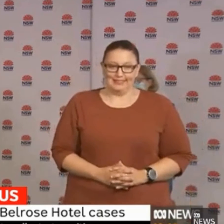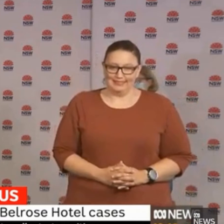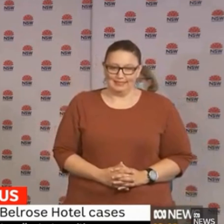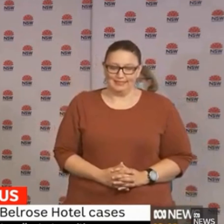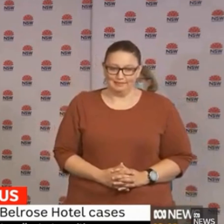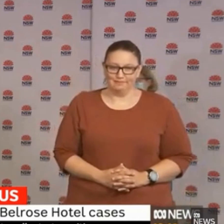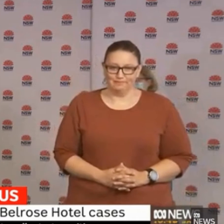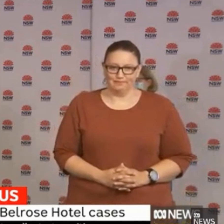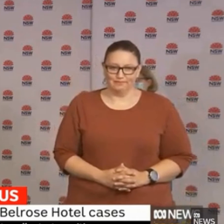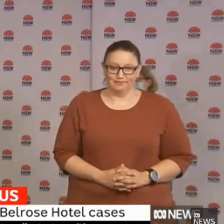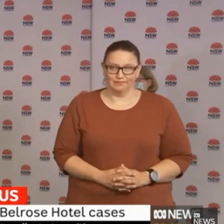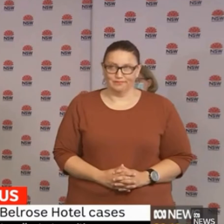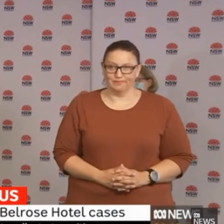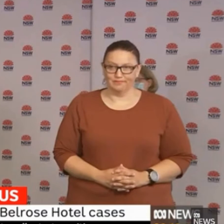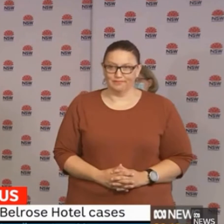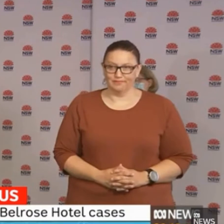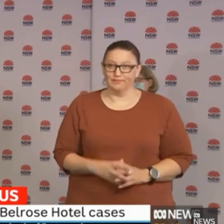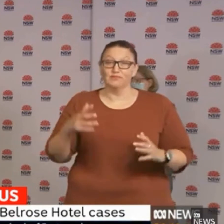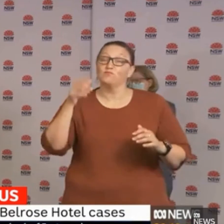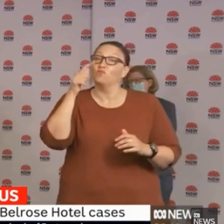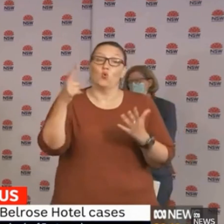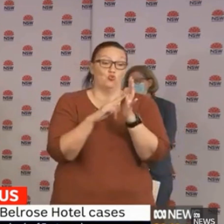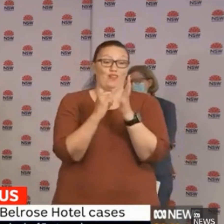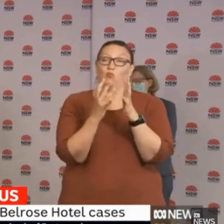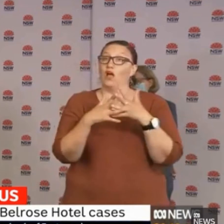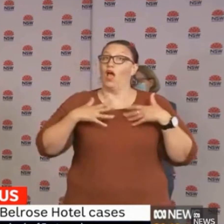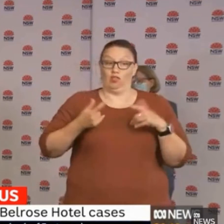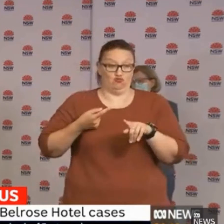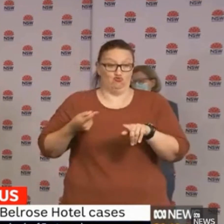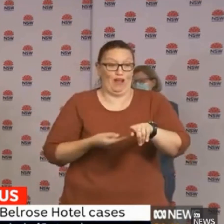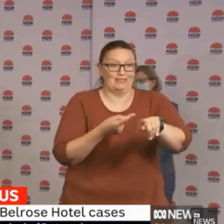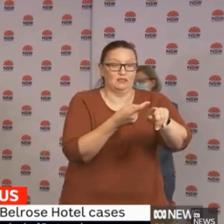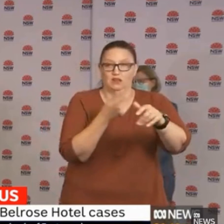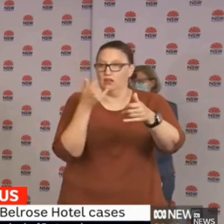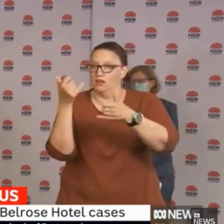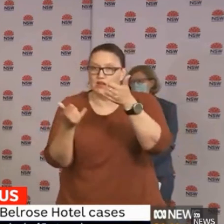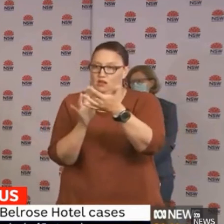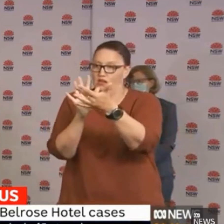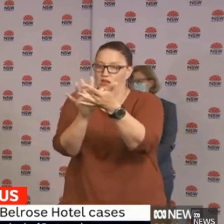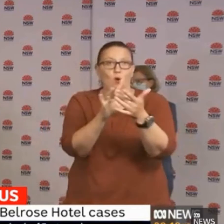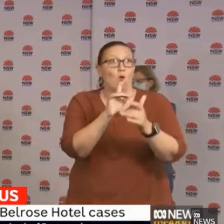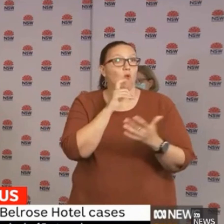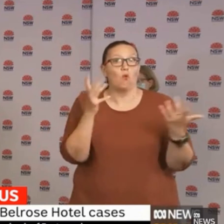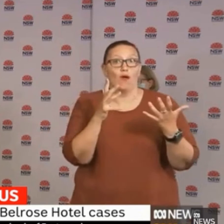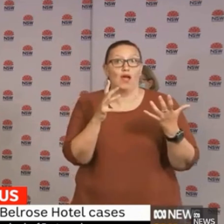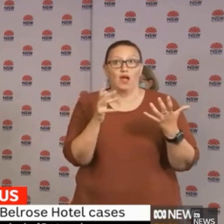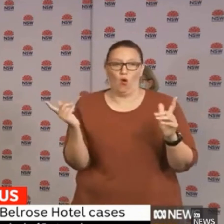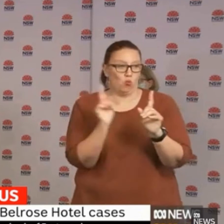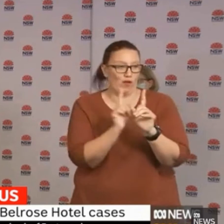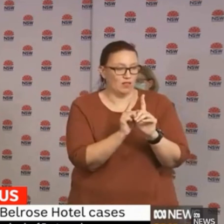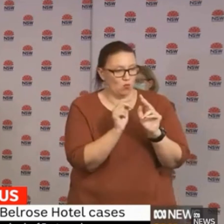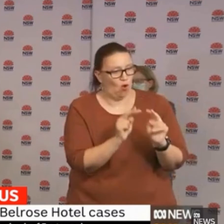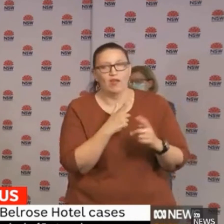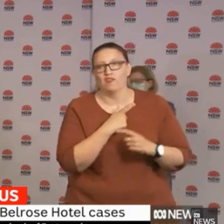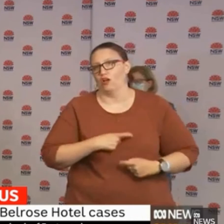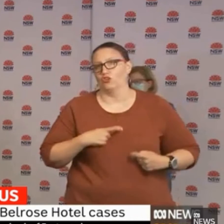I have spent time with our tracing teams, and the frustration that they have in not being able to track who has been where